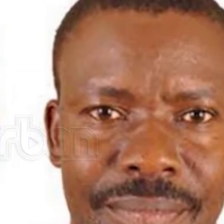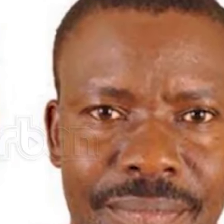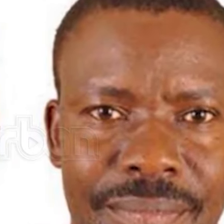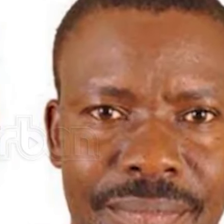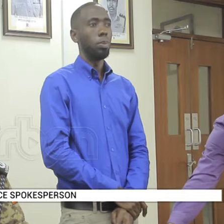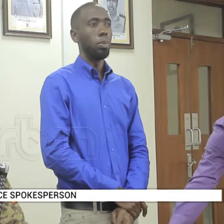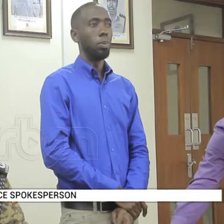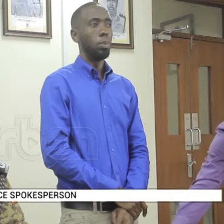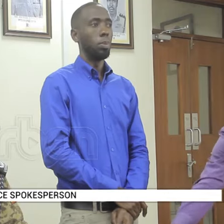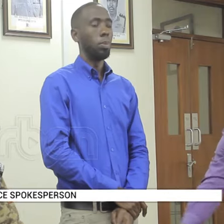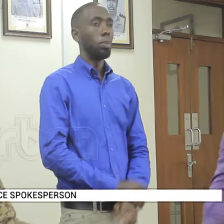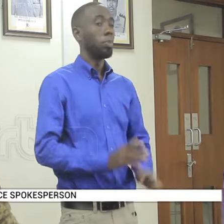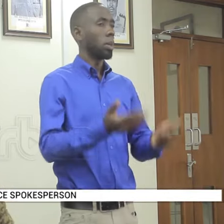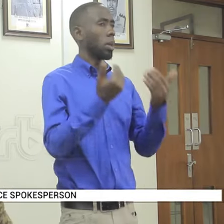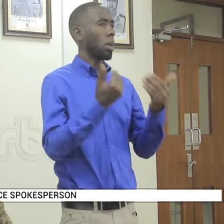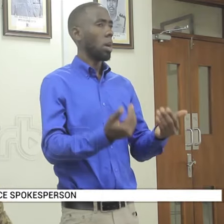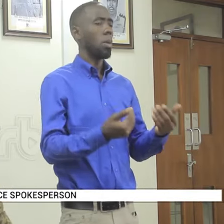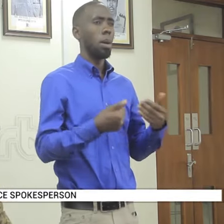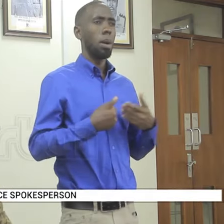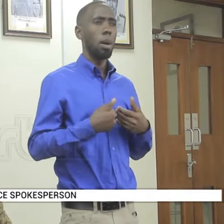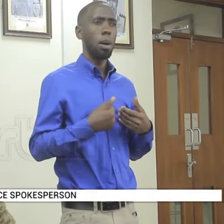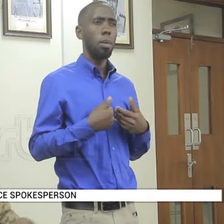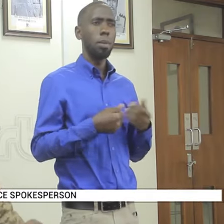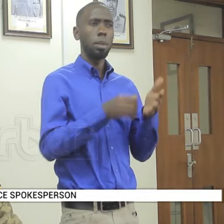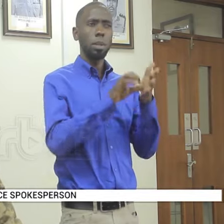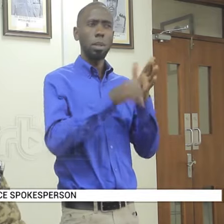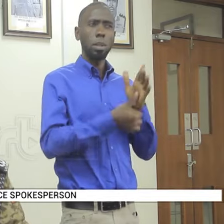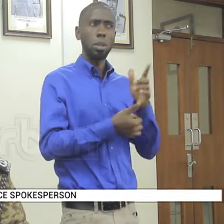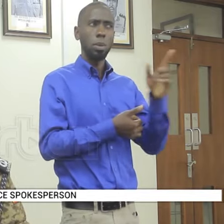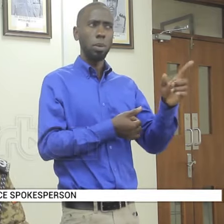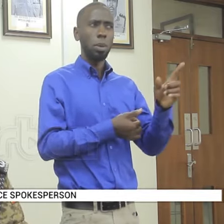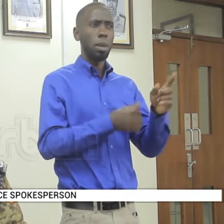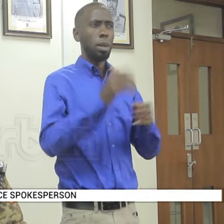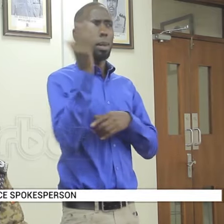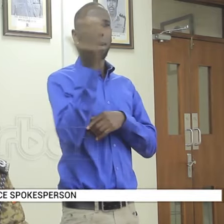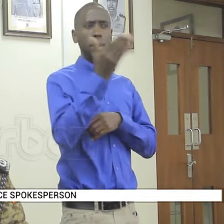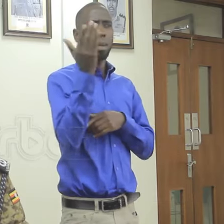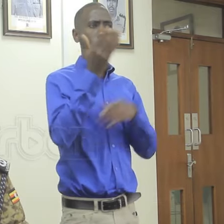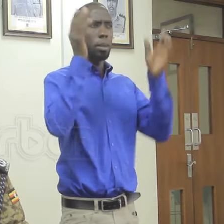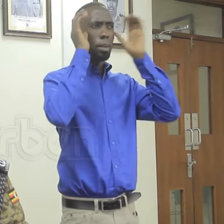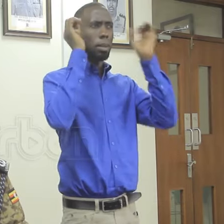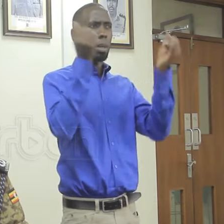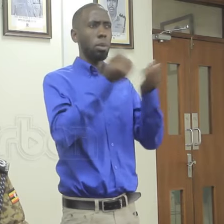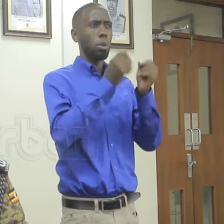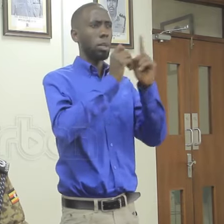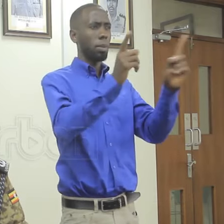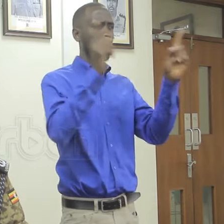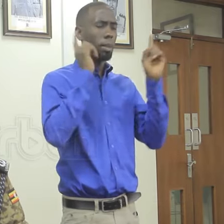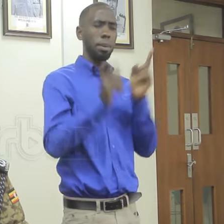her not to speak out. Well, there is a matter of a senior lecturer from Chambogo University that has been